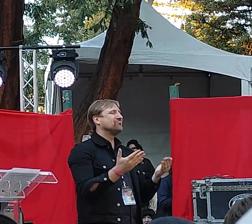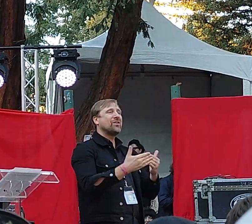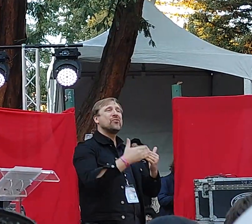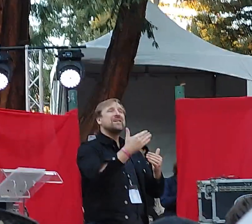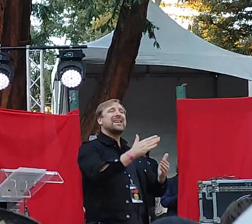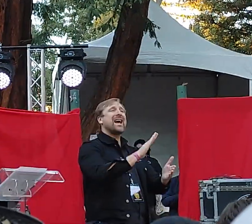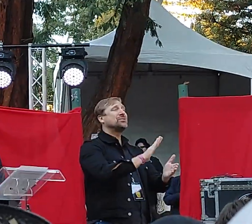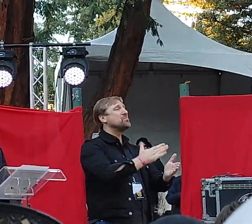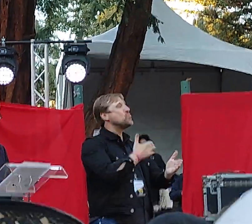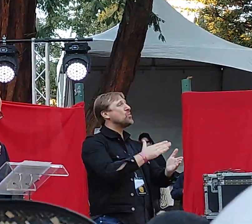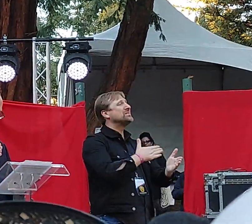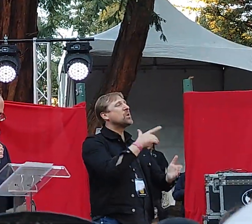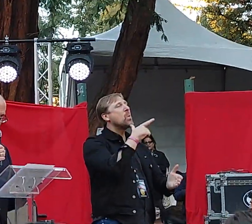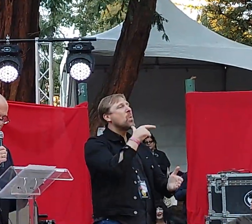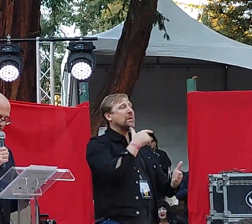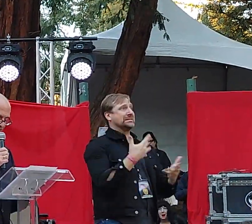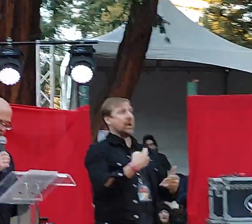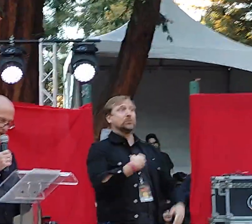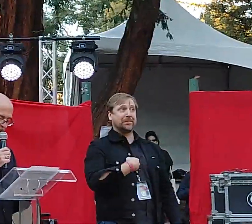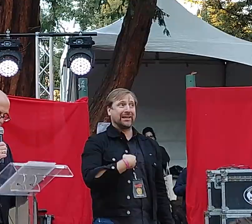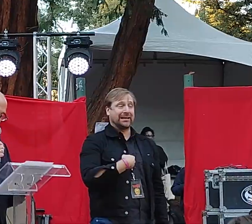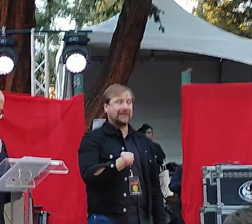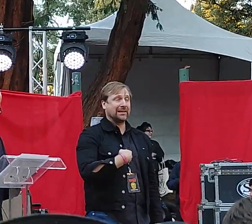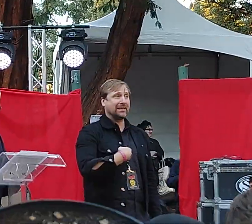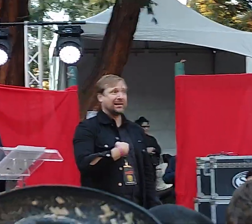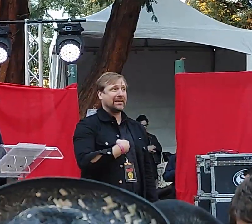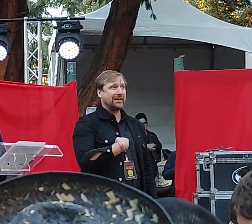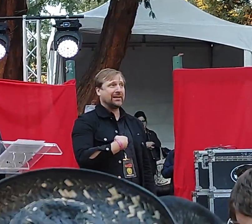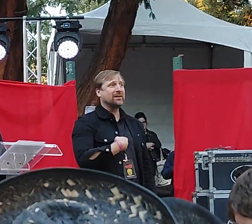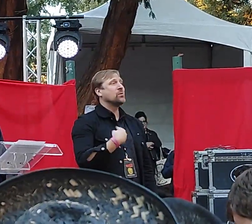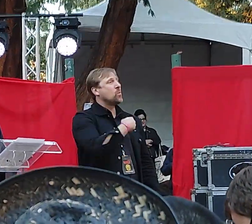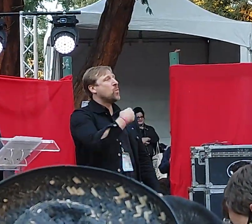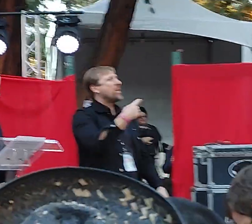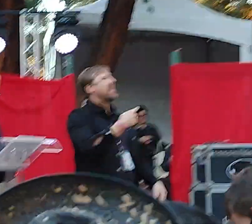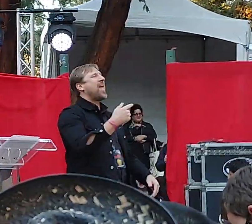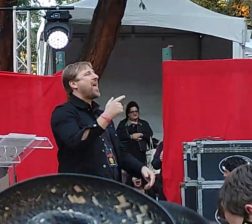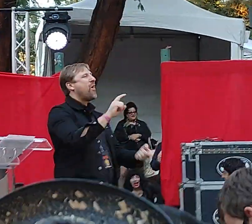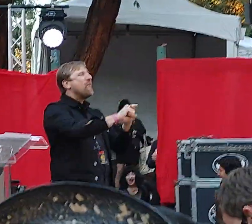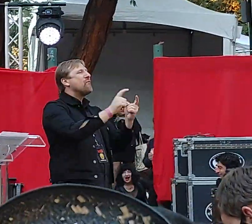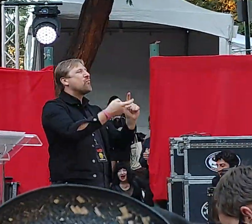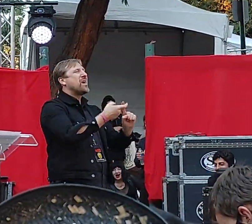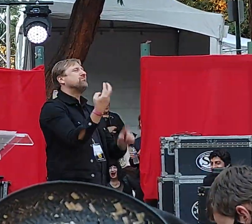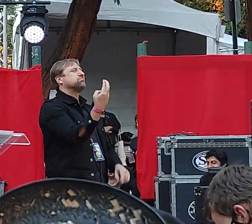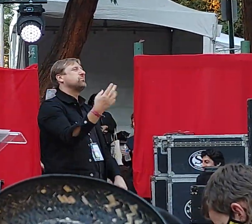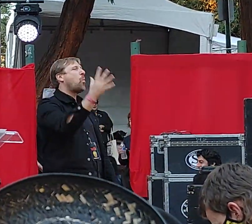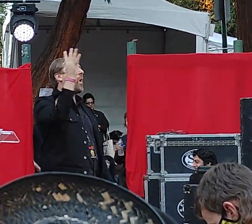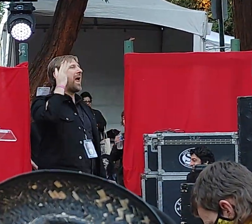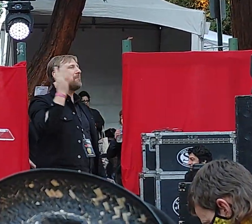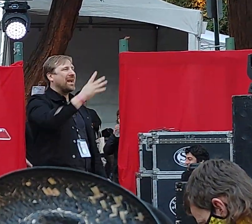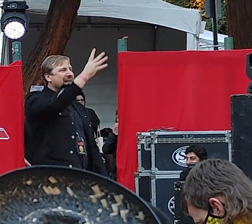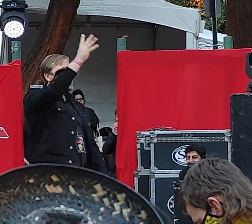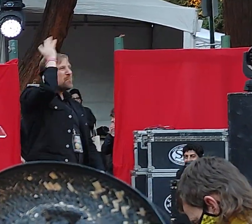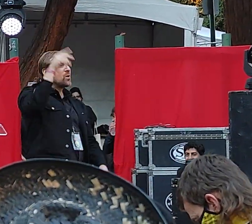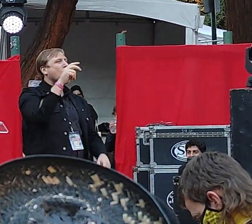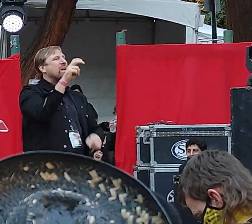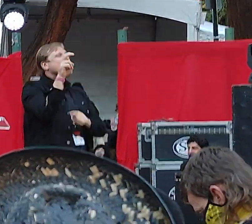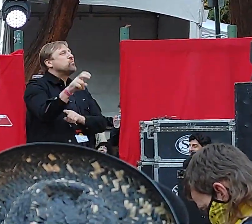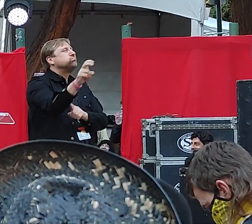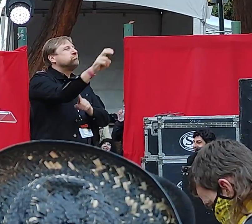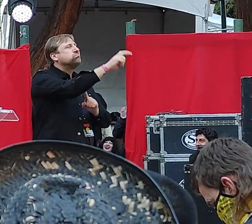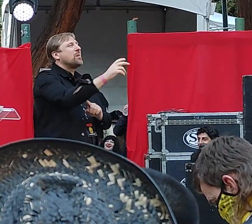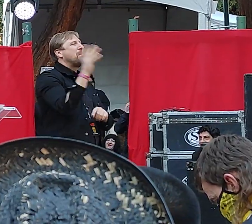next musical guest even scares me. We go way back in the punk circuit. We even toured together back in the